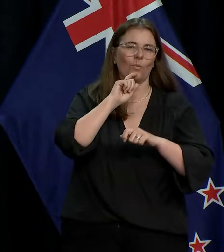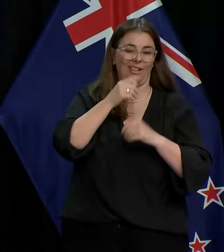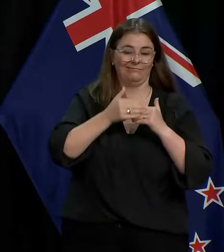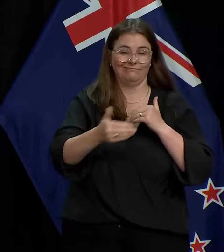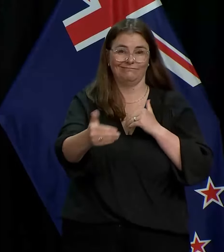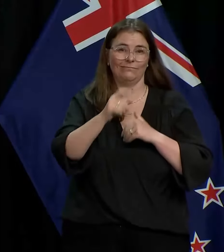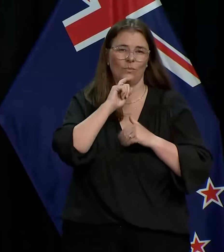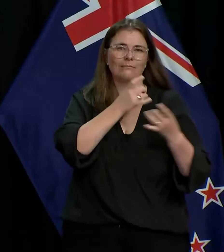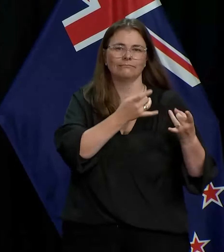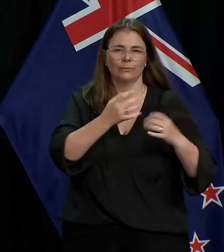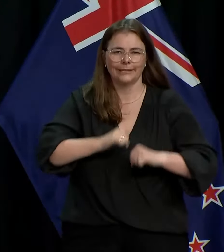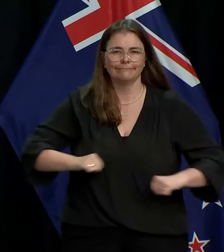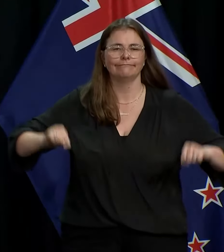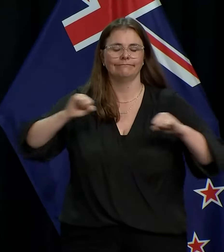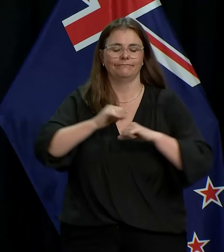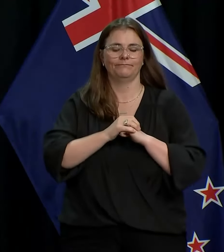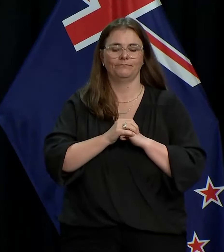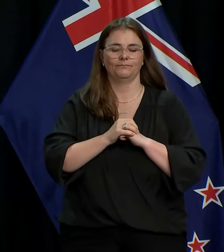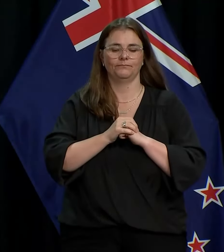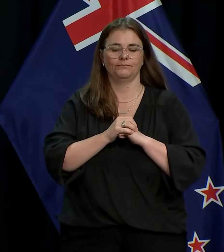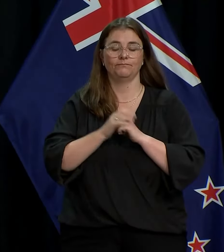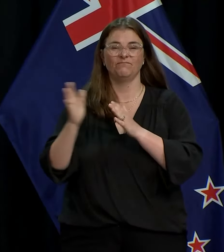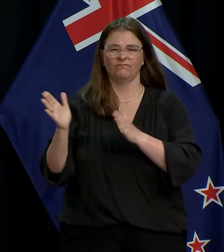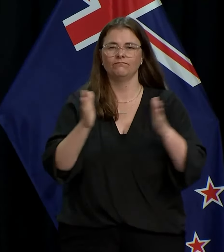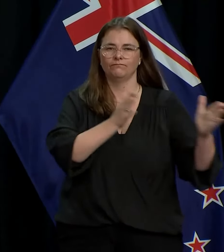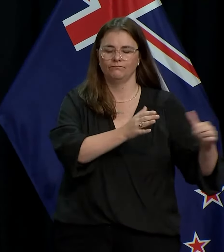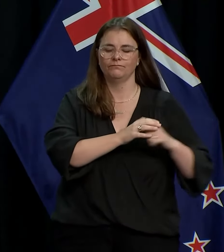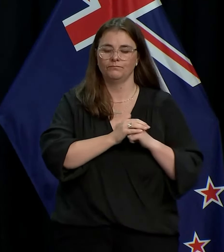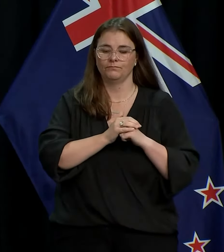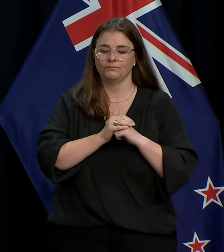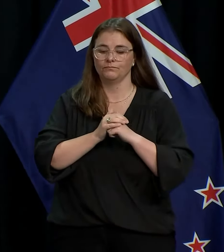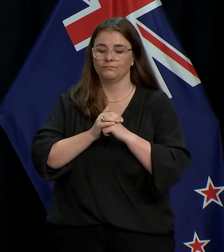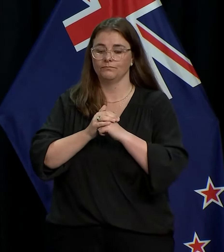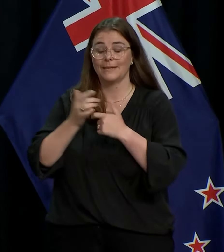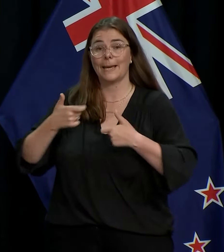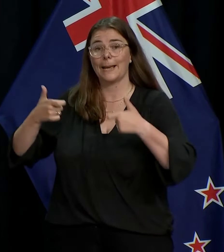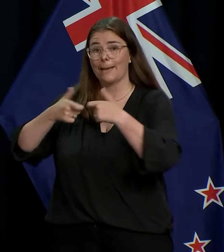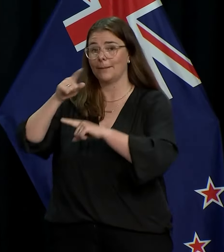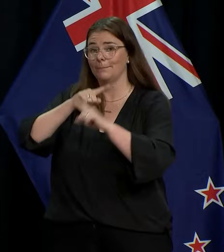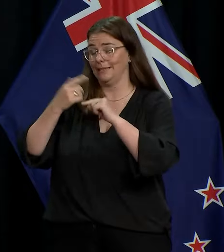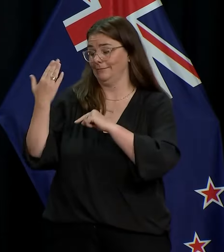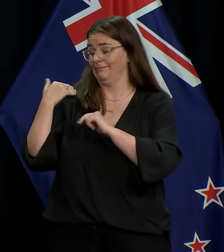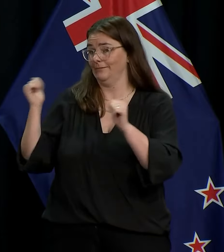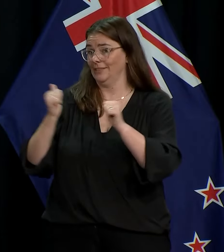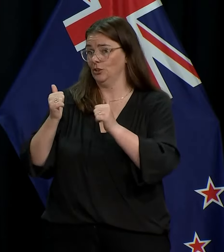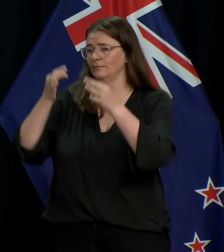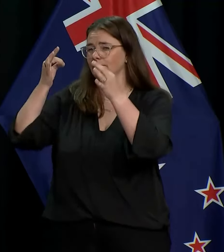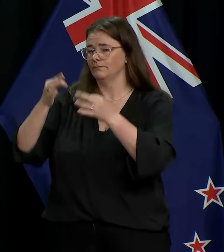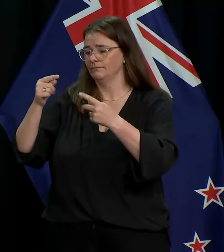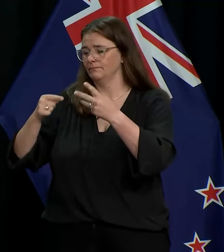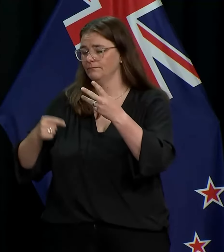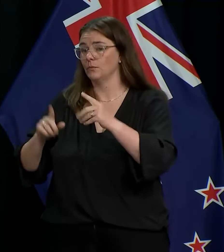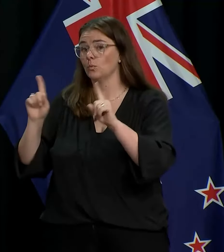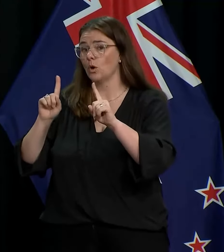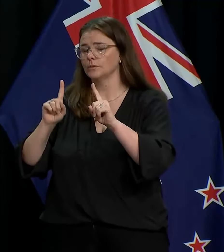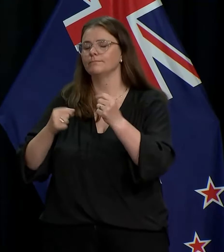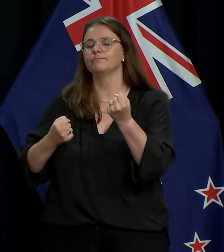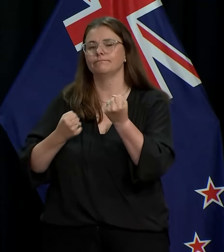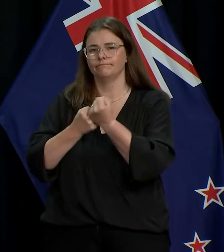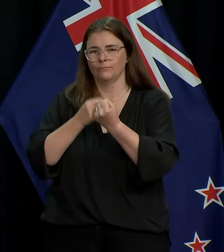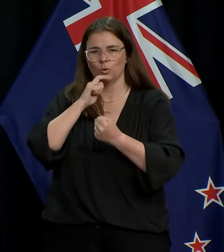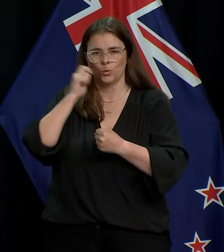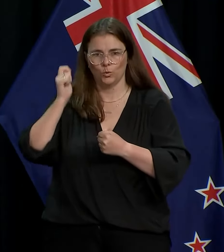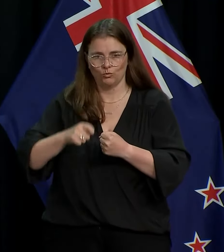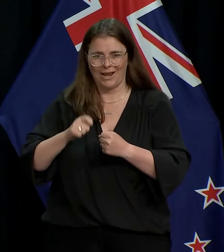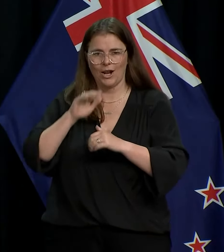bugs. Turning now to Cabinet's decisions today, I can announce further support for Ukraine in its